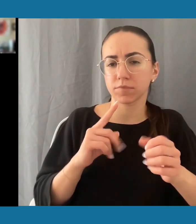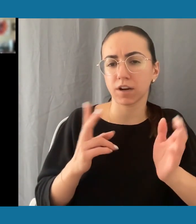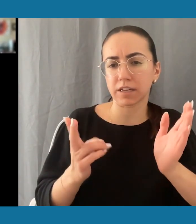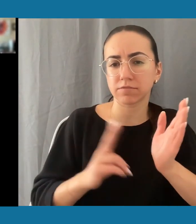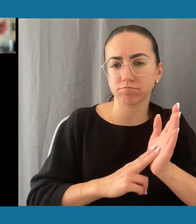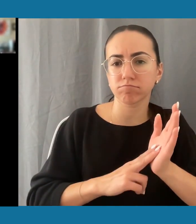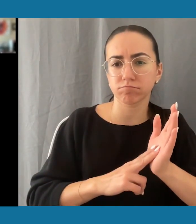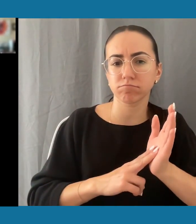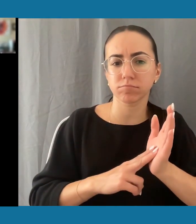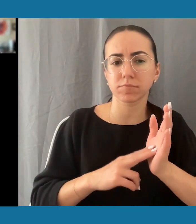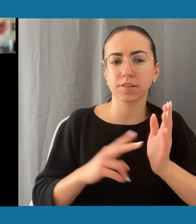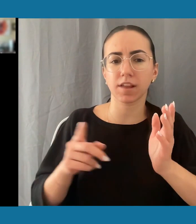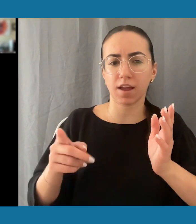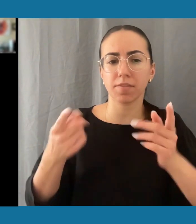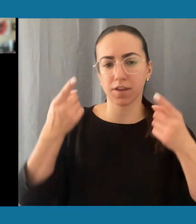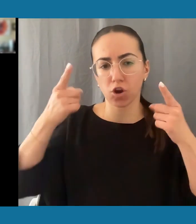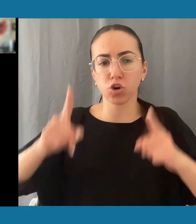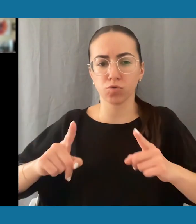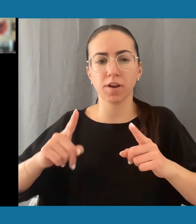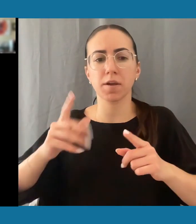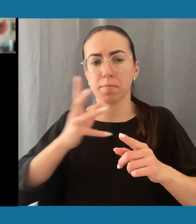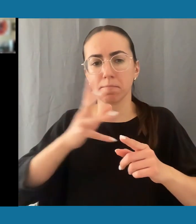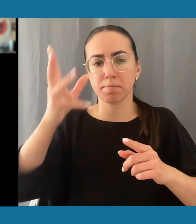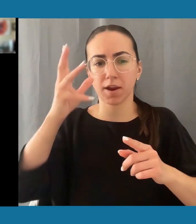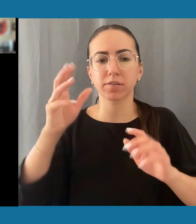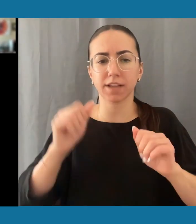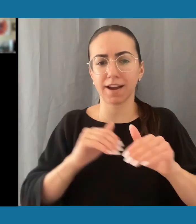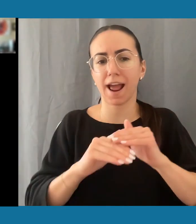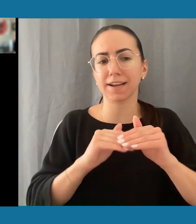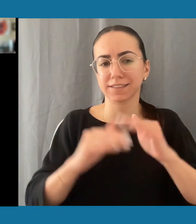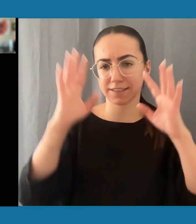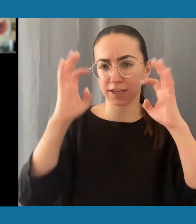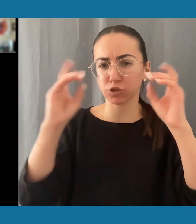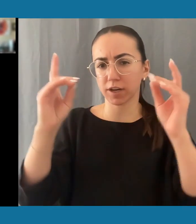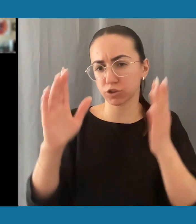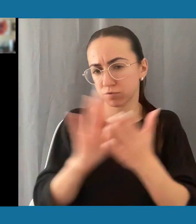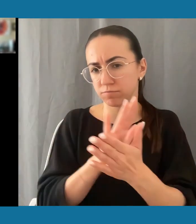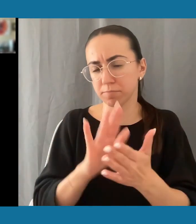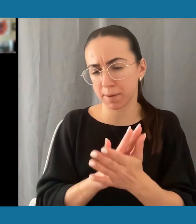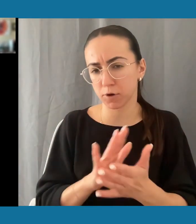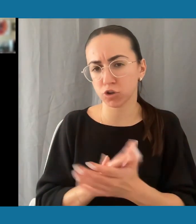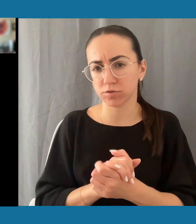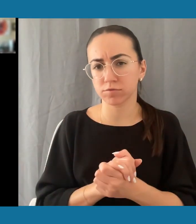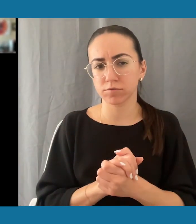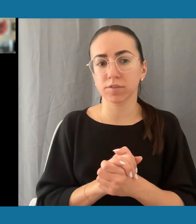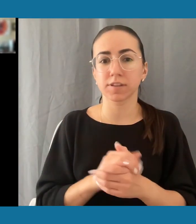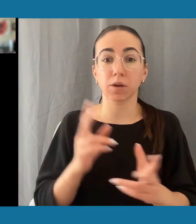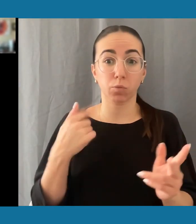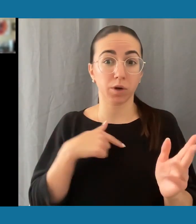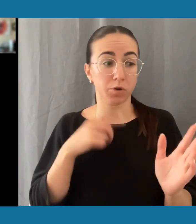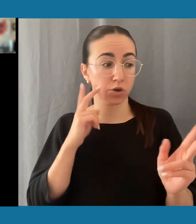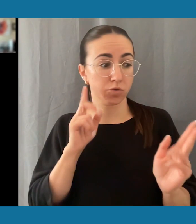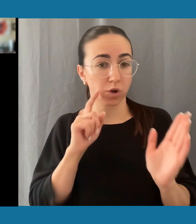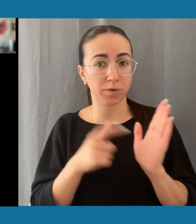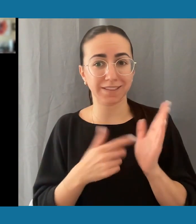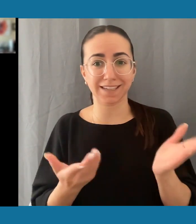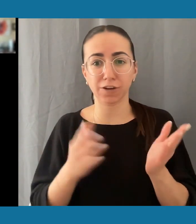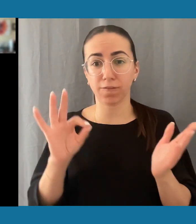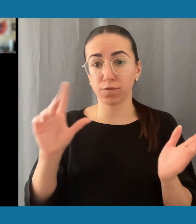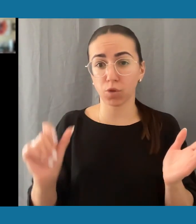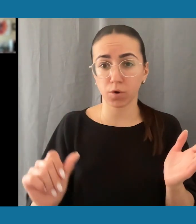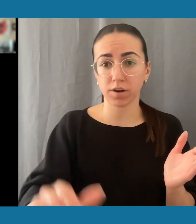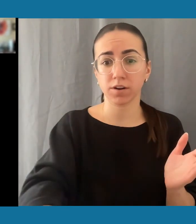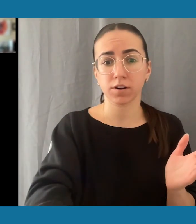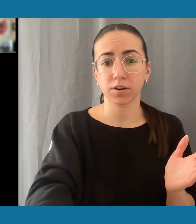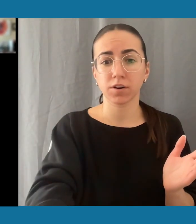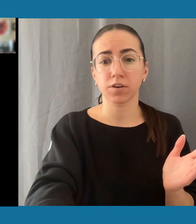educational records. So one of the things that we were seeing in Florida with students that can stay in the school system up